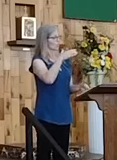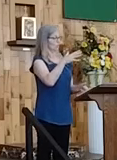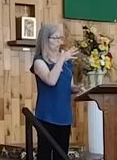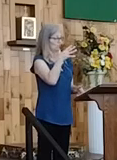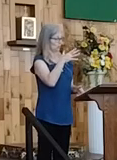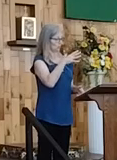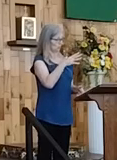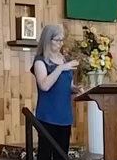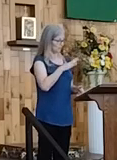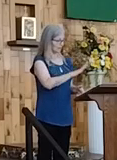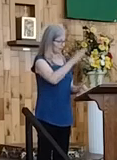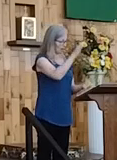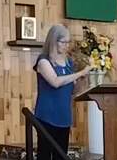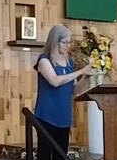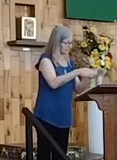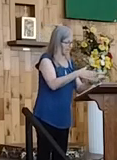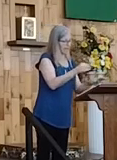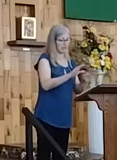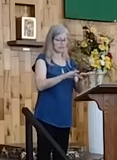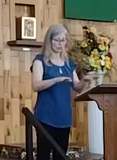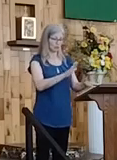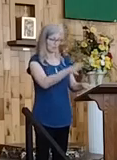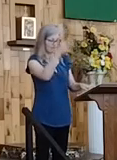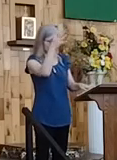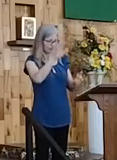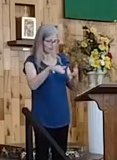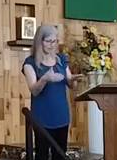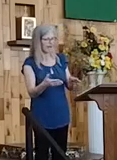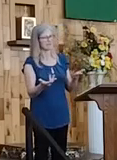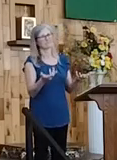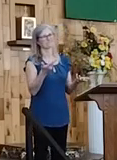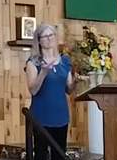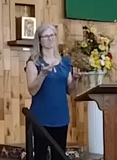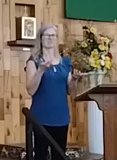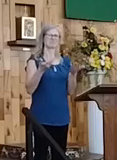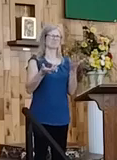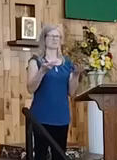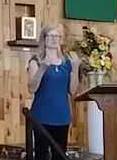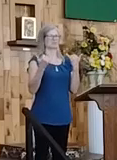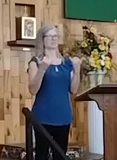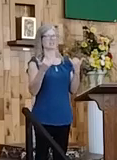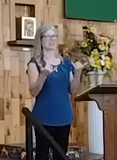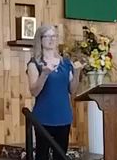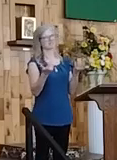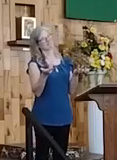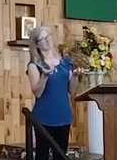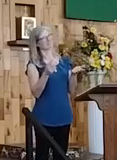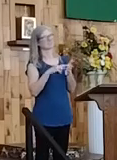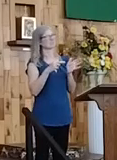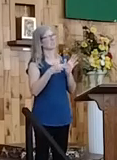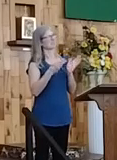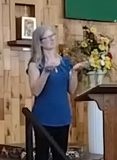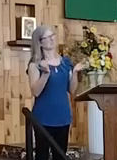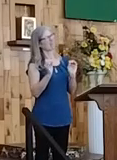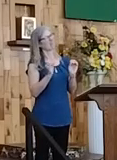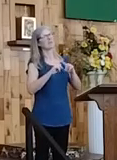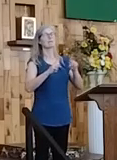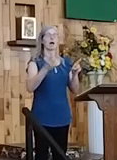orphans. That's what he says. Now, that might not mean very much to us today, but in the time of